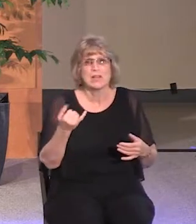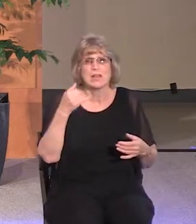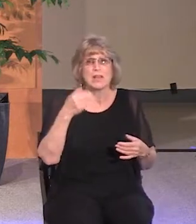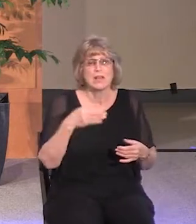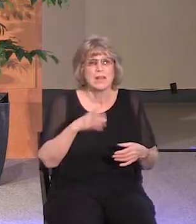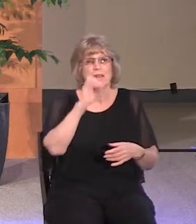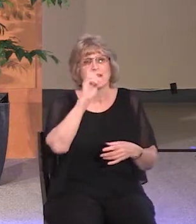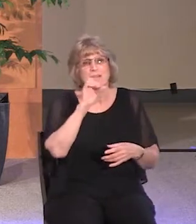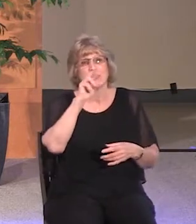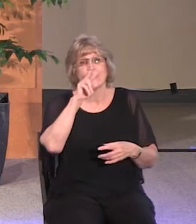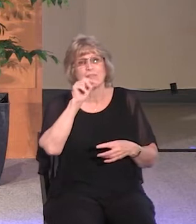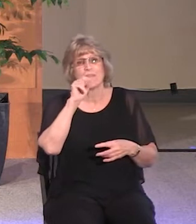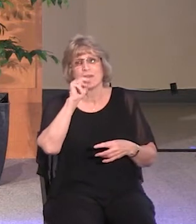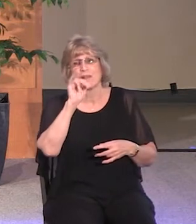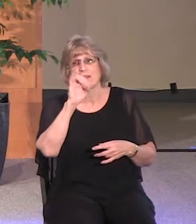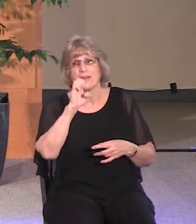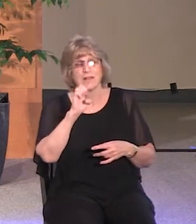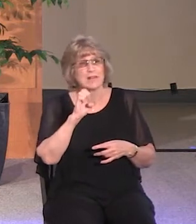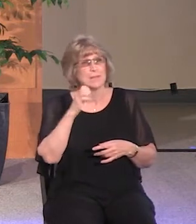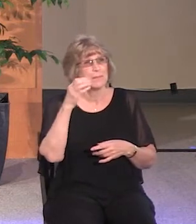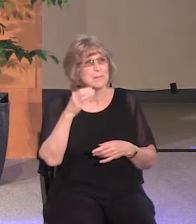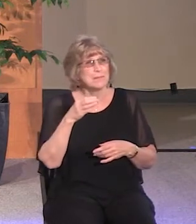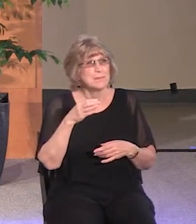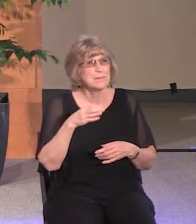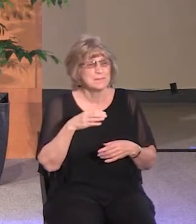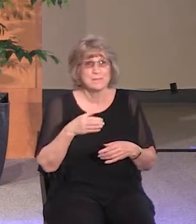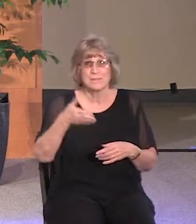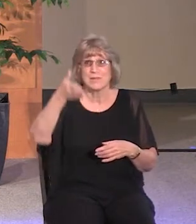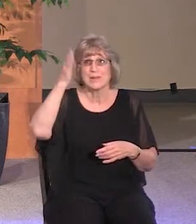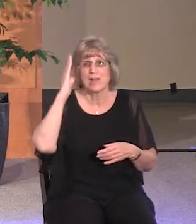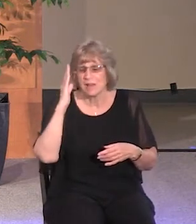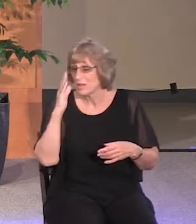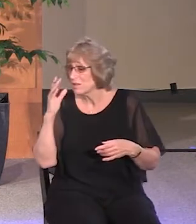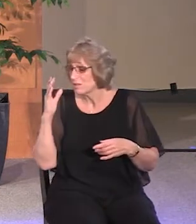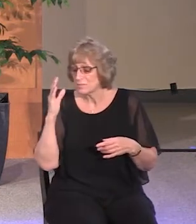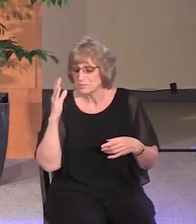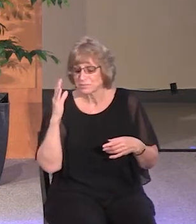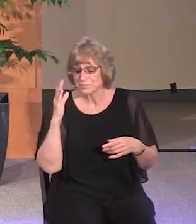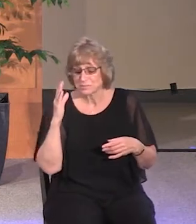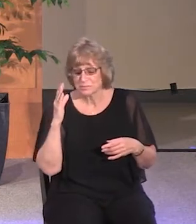internalize someone else's beliefs of who they are. Did you hear me?